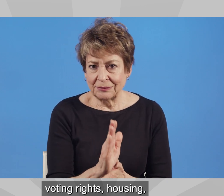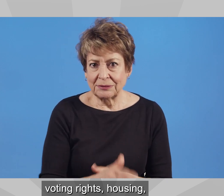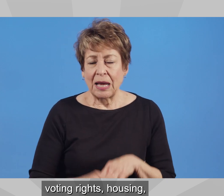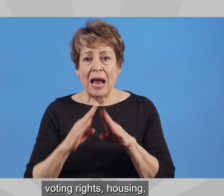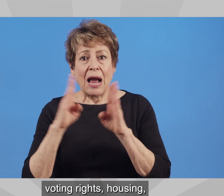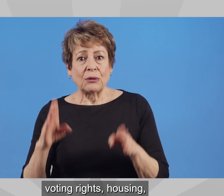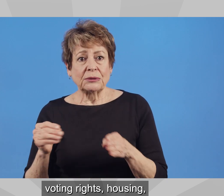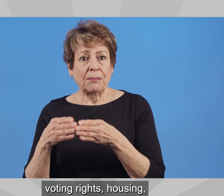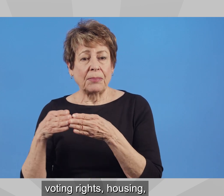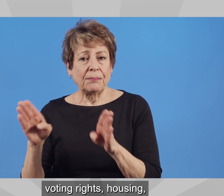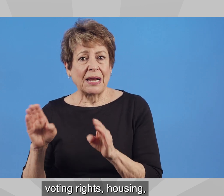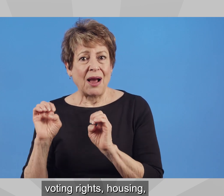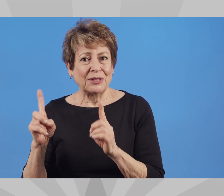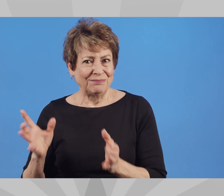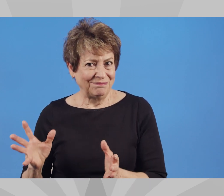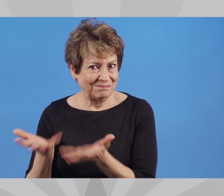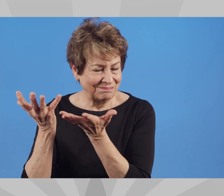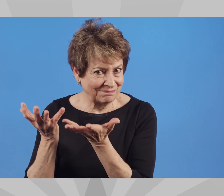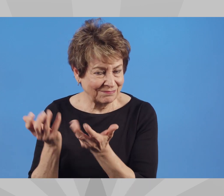housing, and public education.